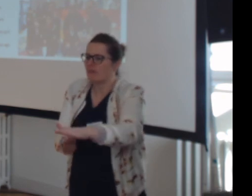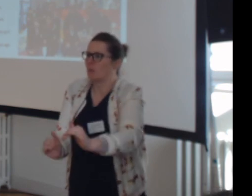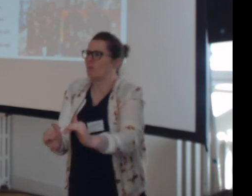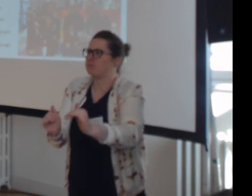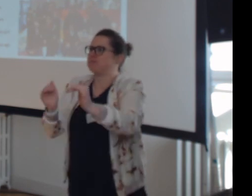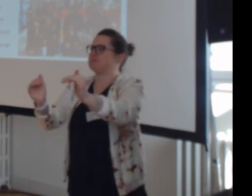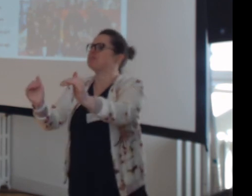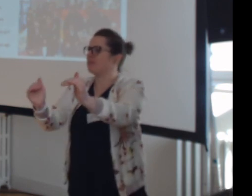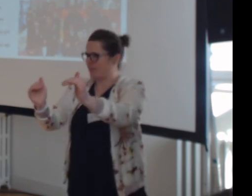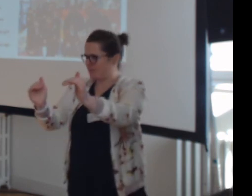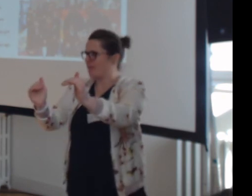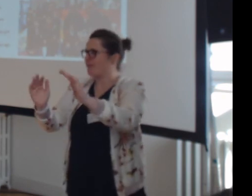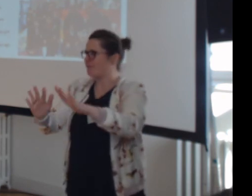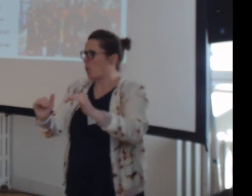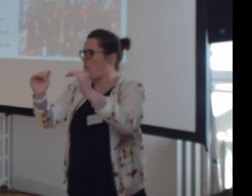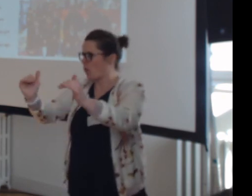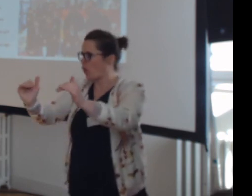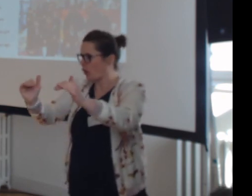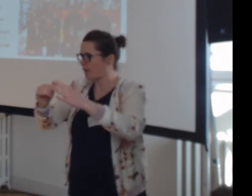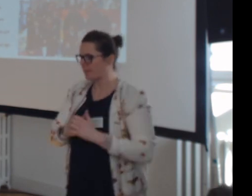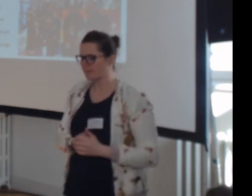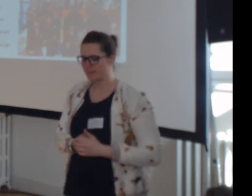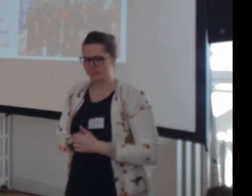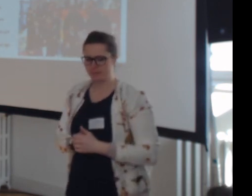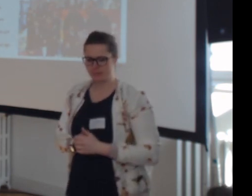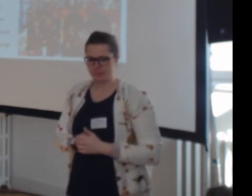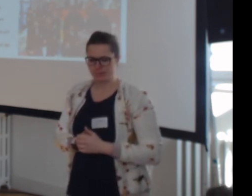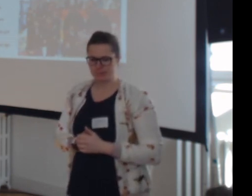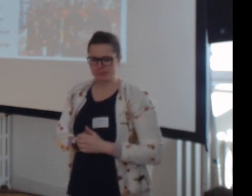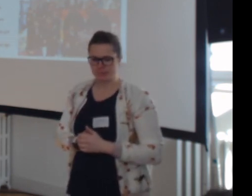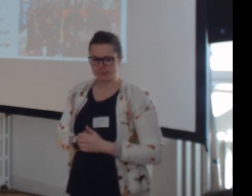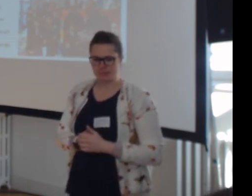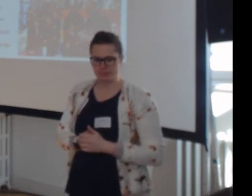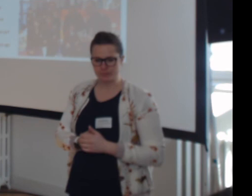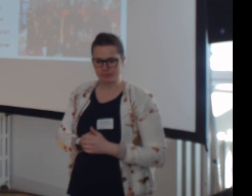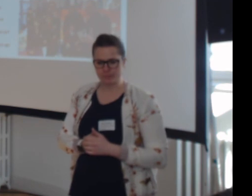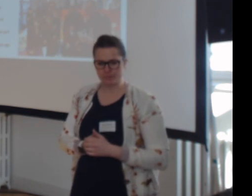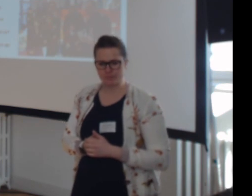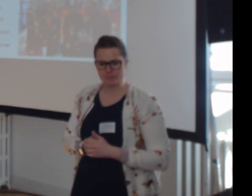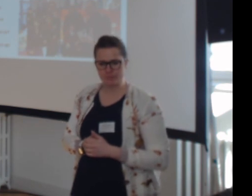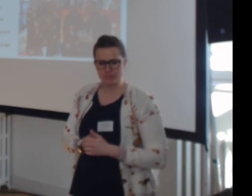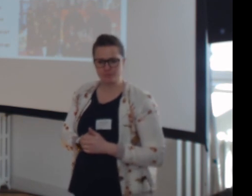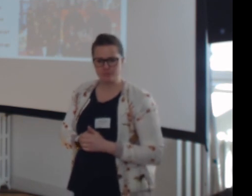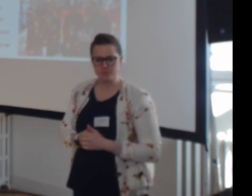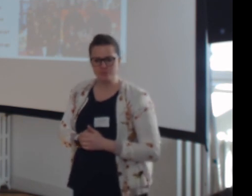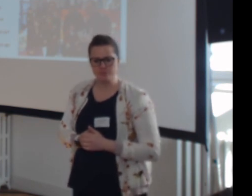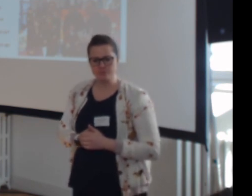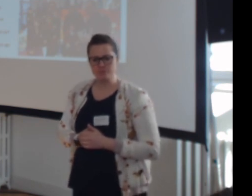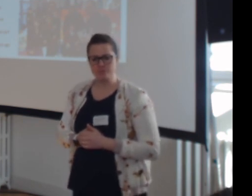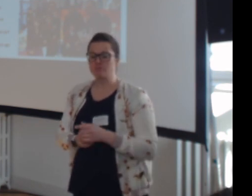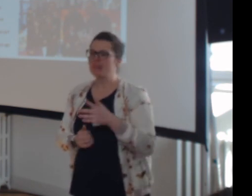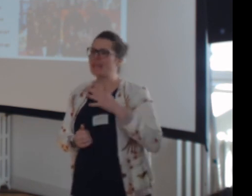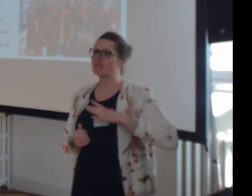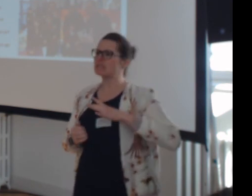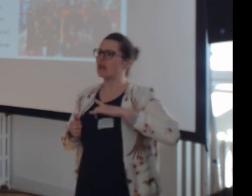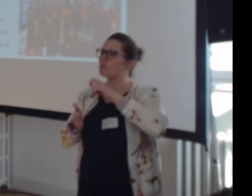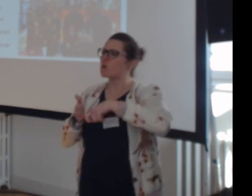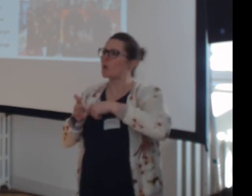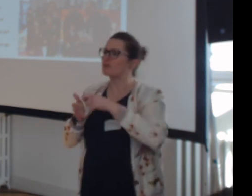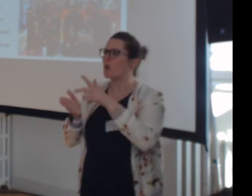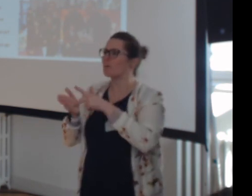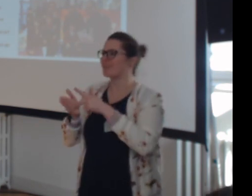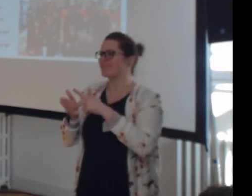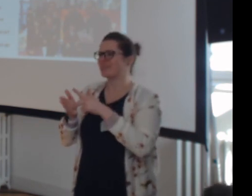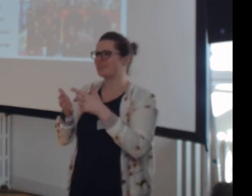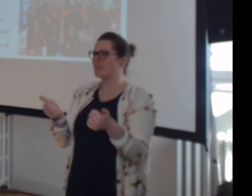children increase in a very clear manner. It's an interesting project because it's a